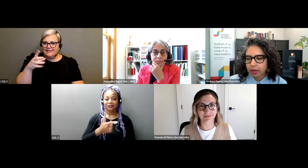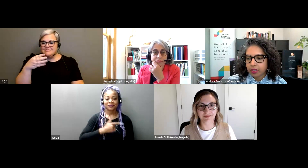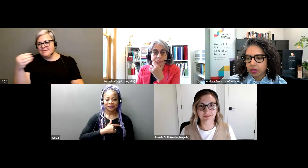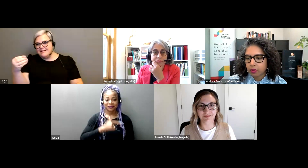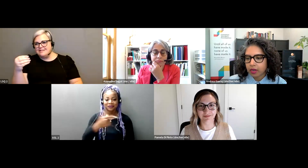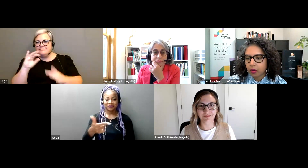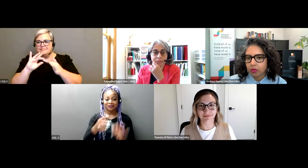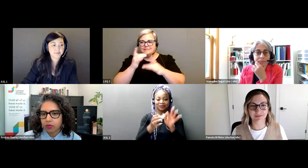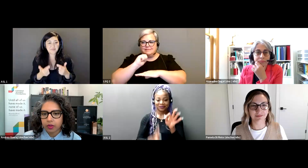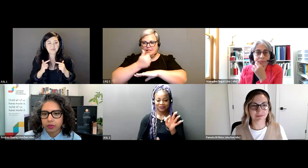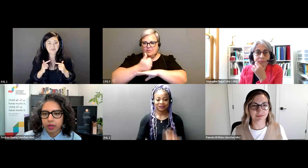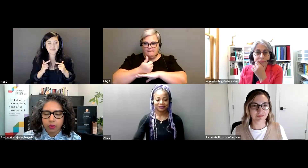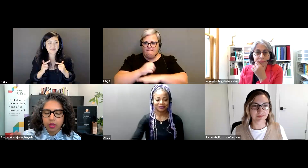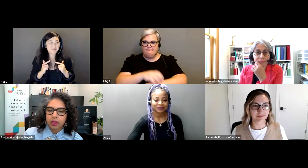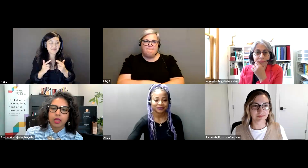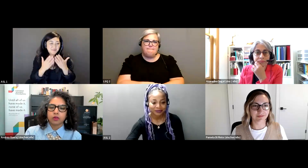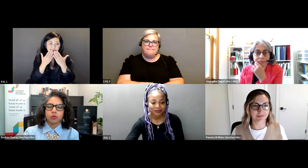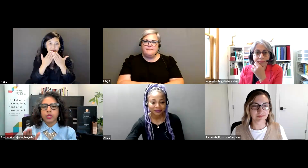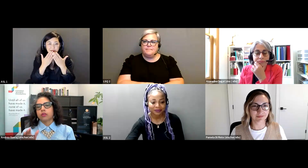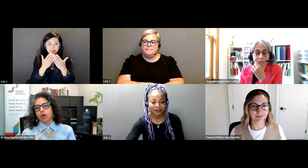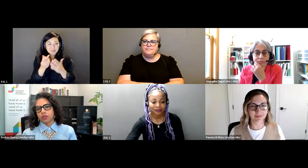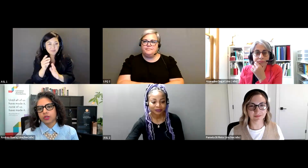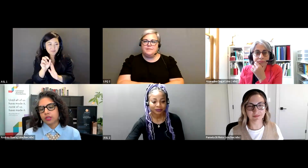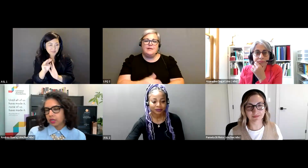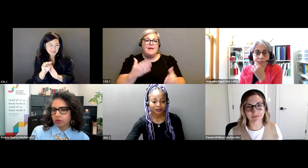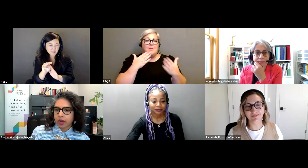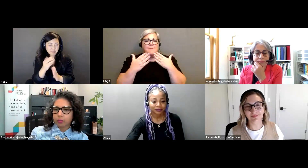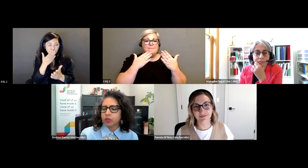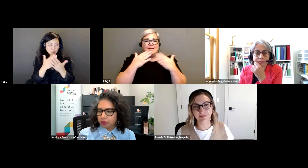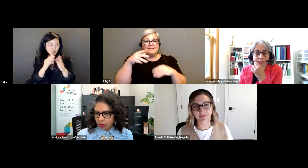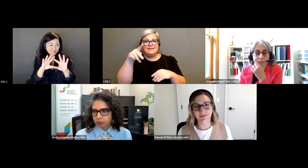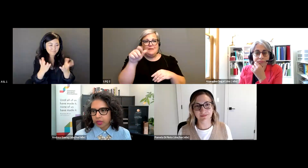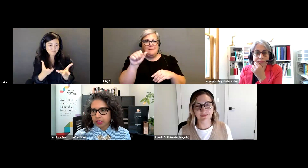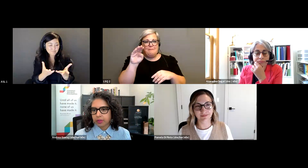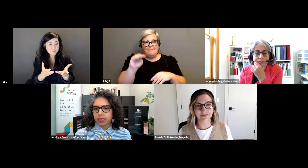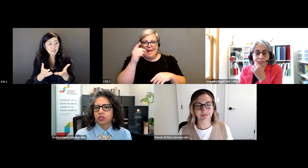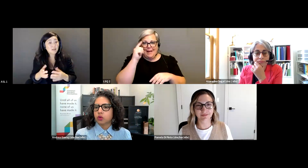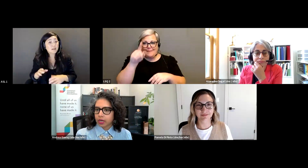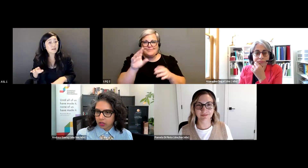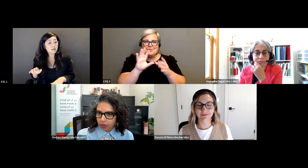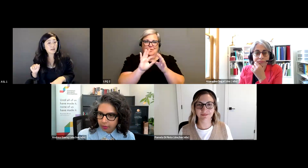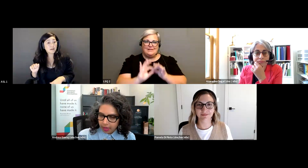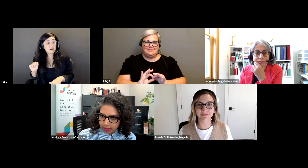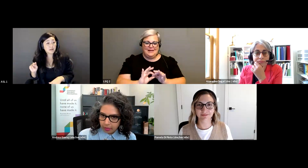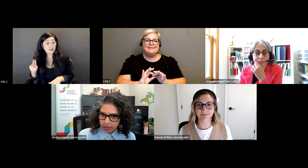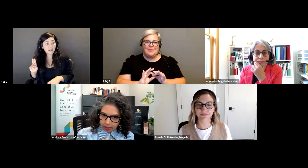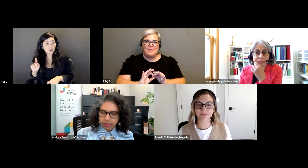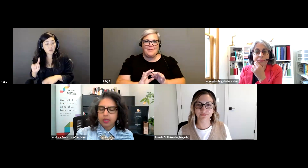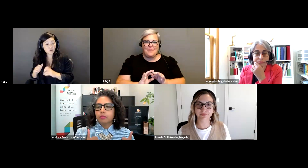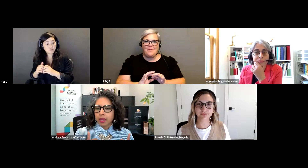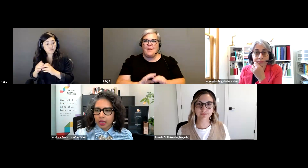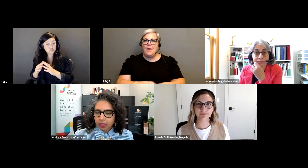Thank you, Pam. That's a great overview. Now, Anna, we launched the Signal for Help in the first place because the 2020